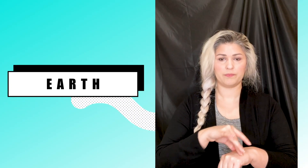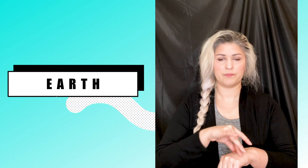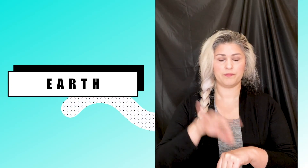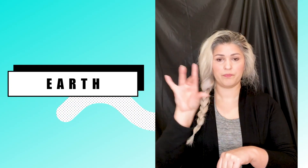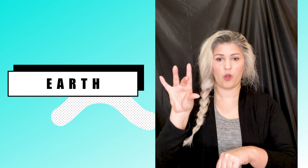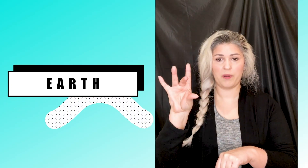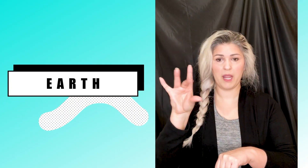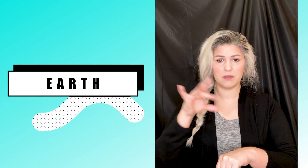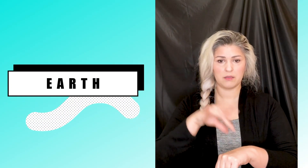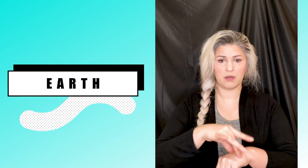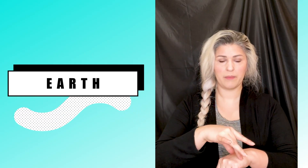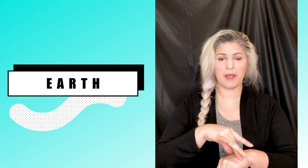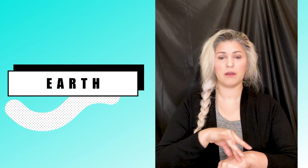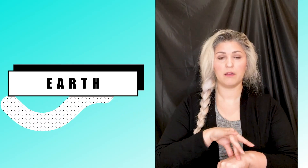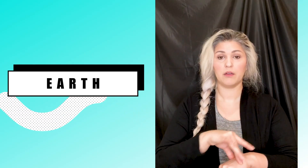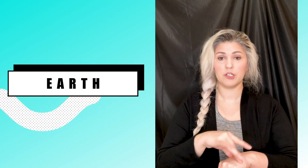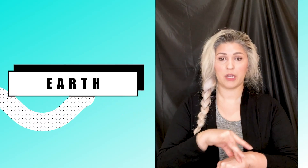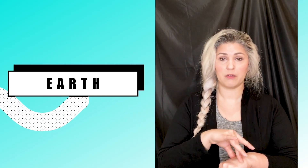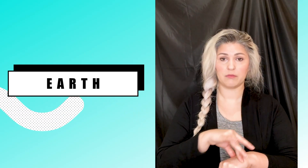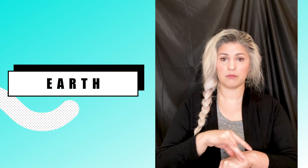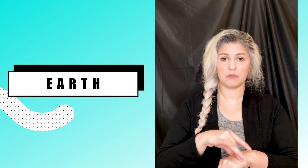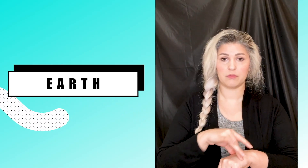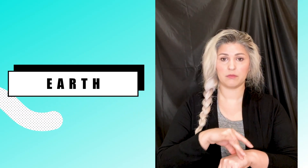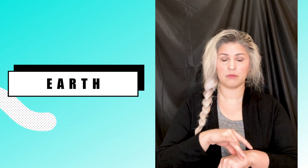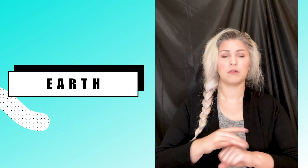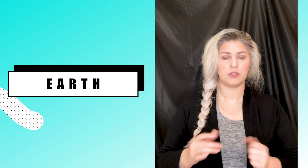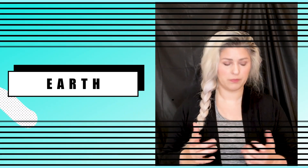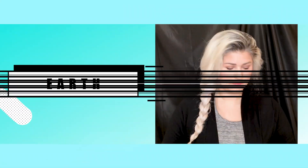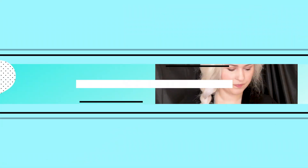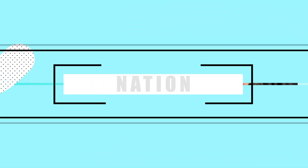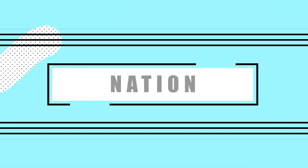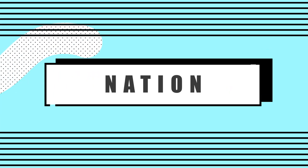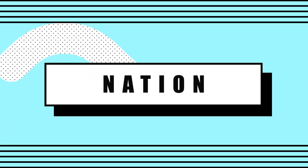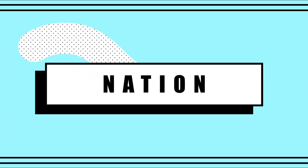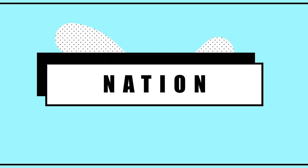Earth. Open 8 on the back. Shake it. Good.